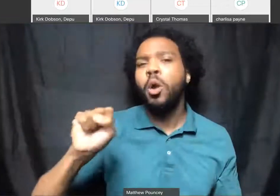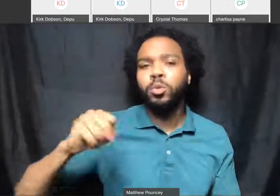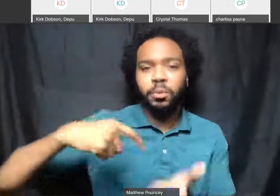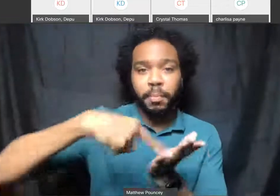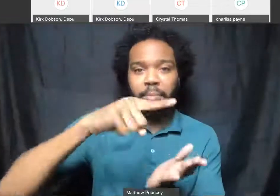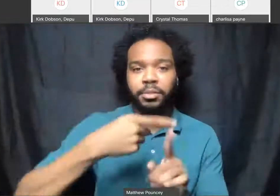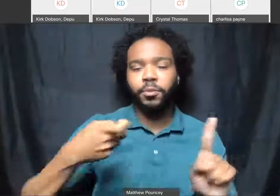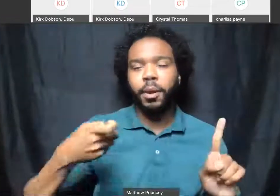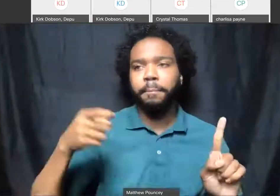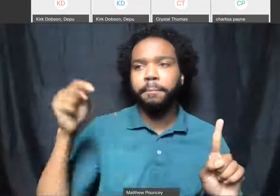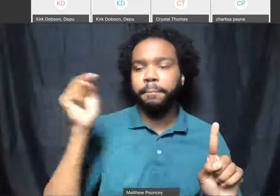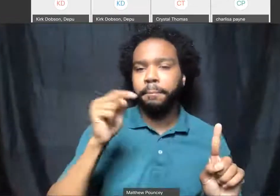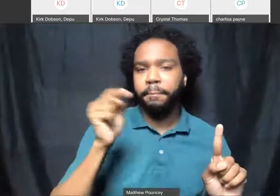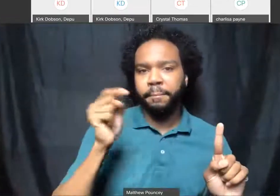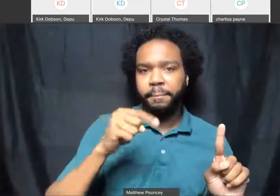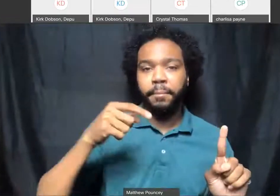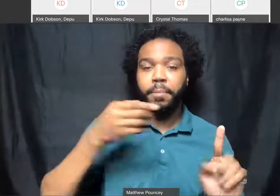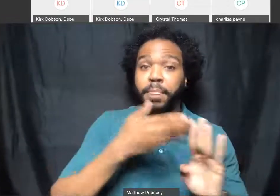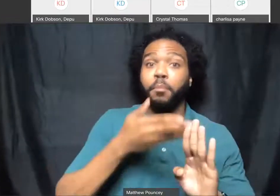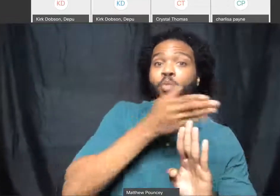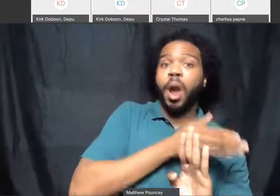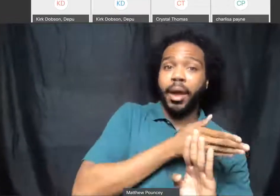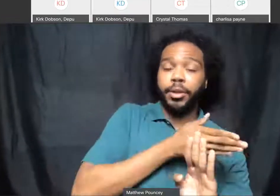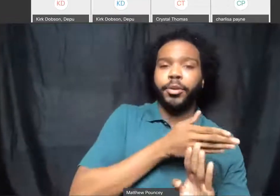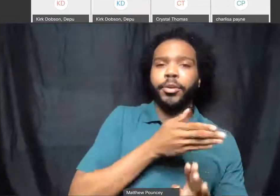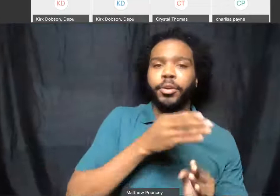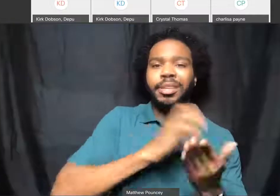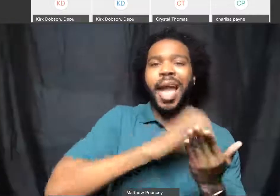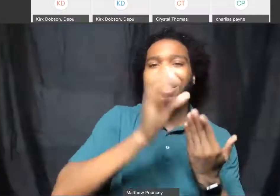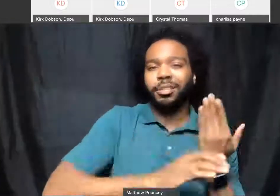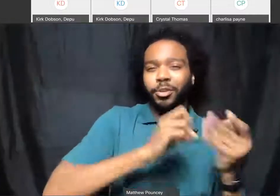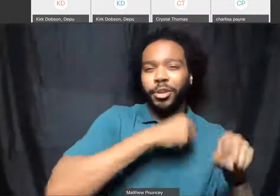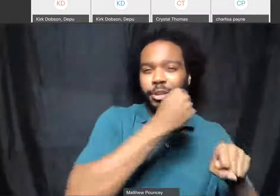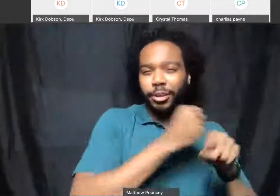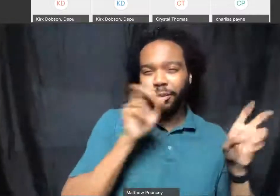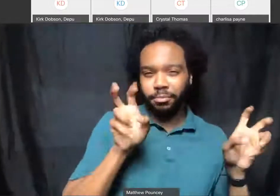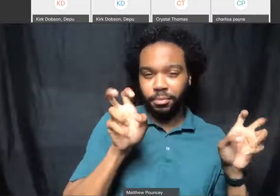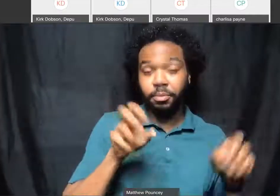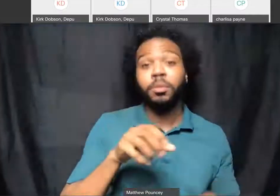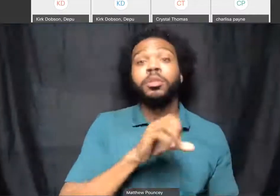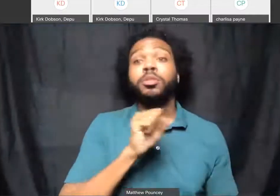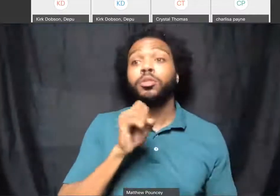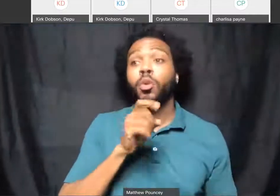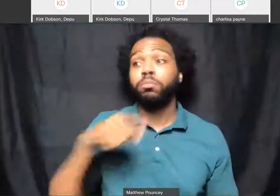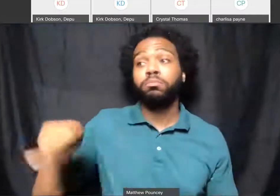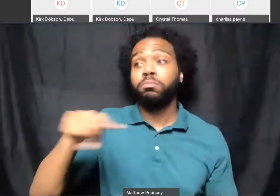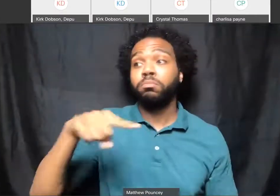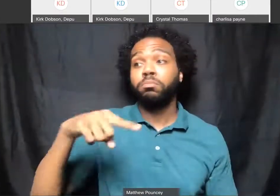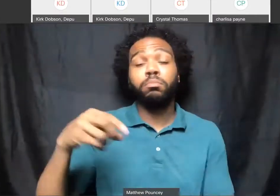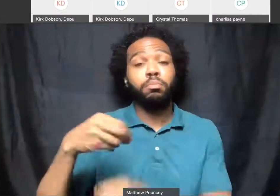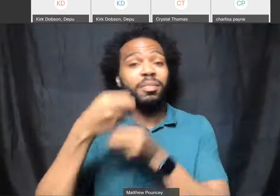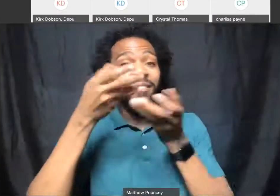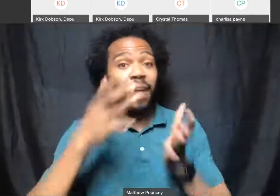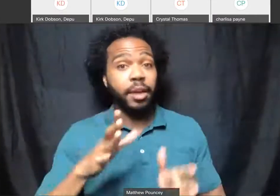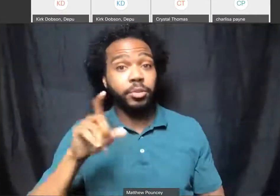from the prior calendar year. And so providers had to submit what their billing had